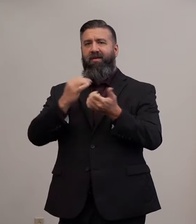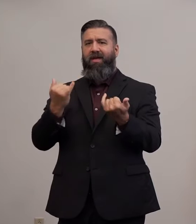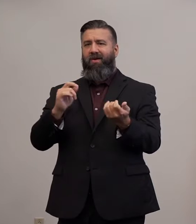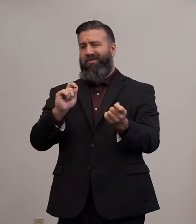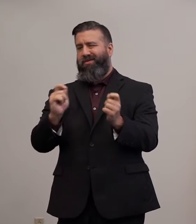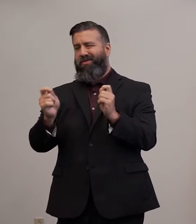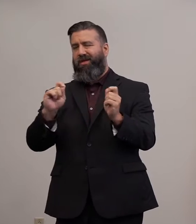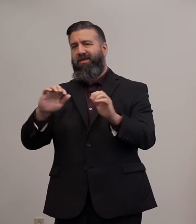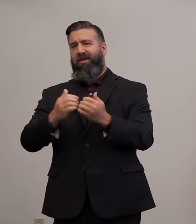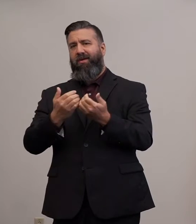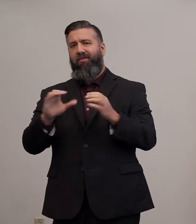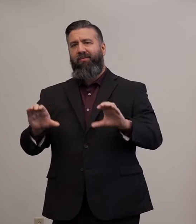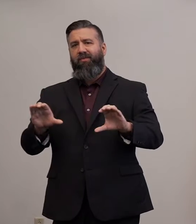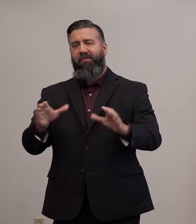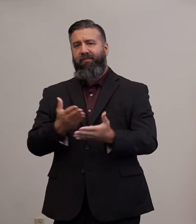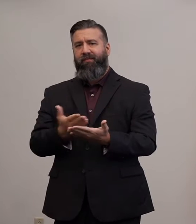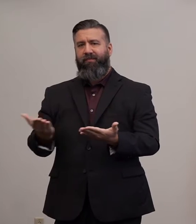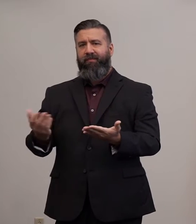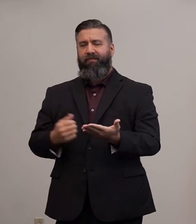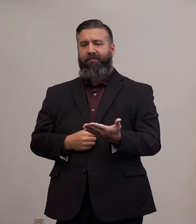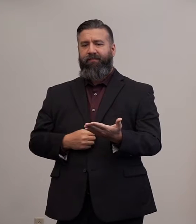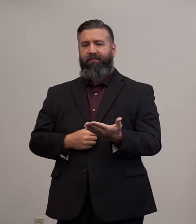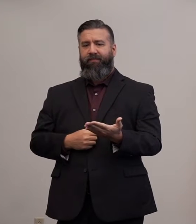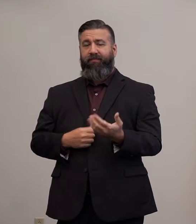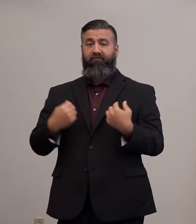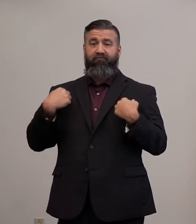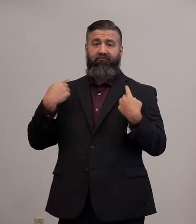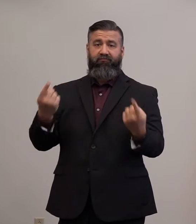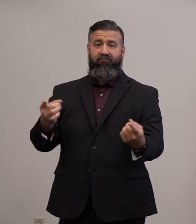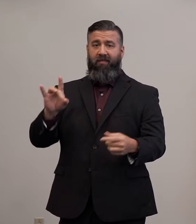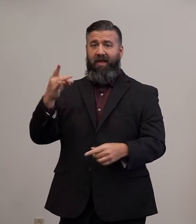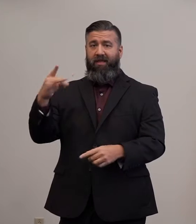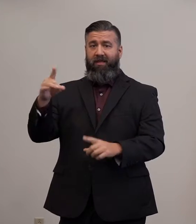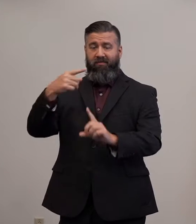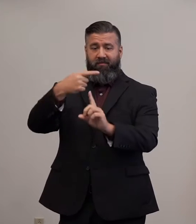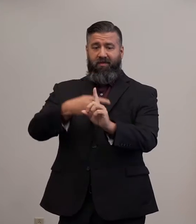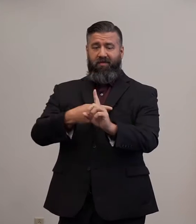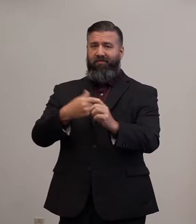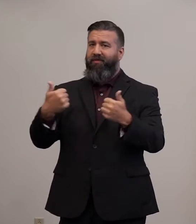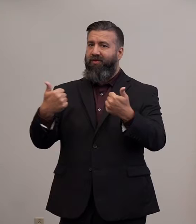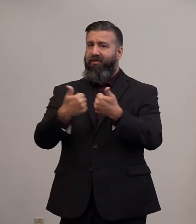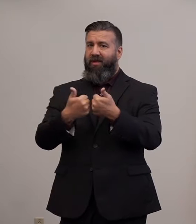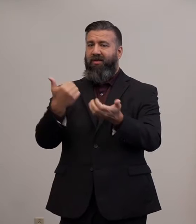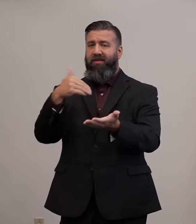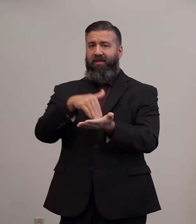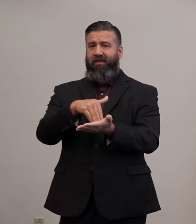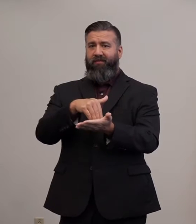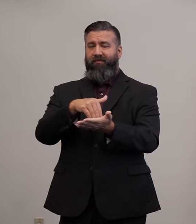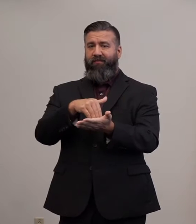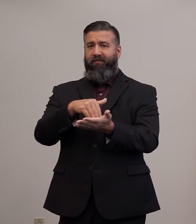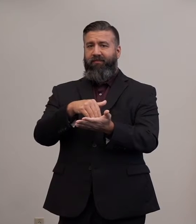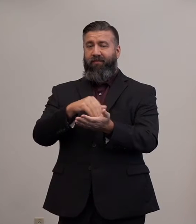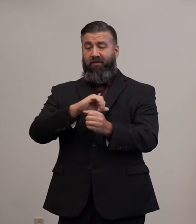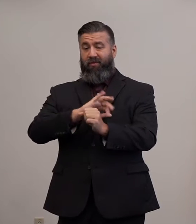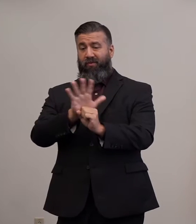safe. And for the past 18 months, we've been challenged again. This pandemic has killed more